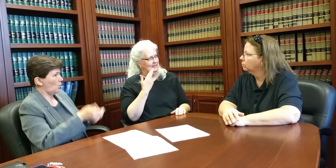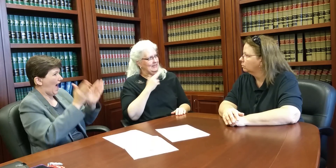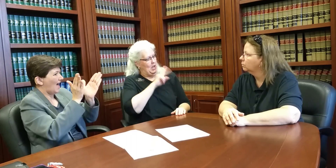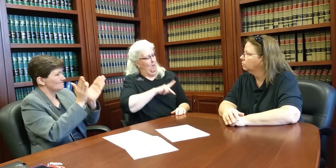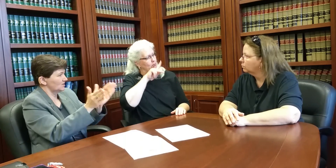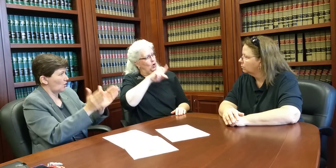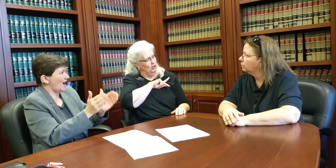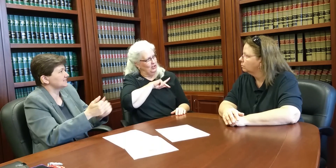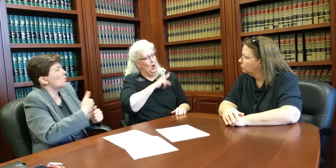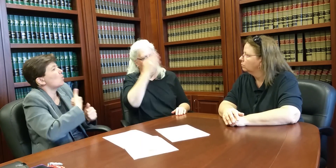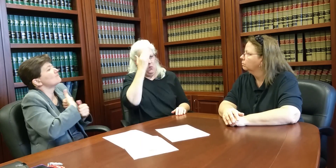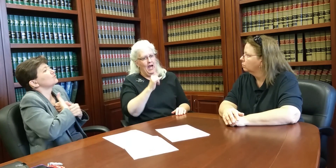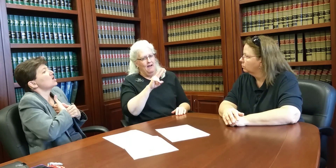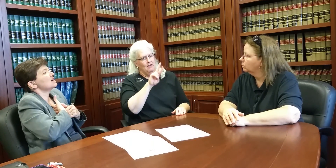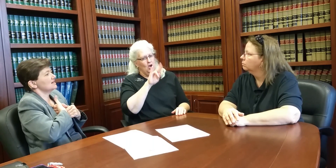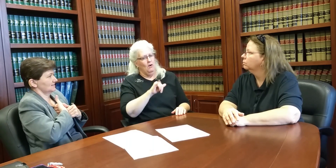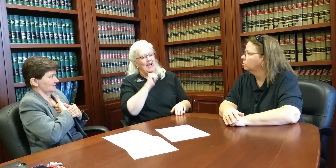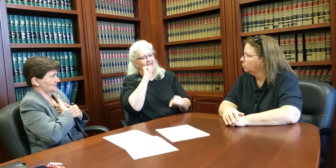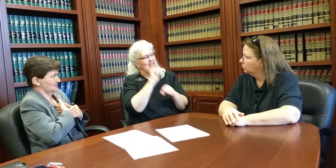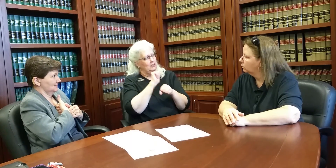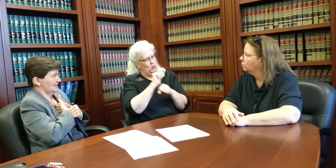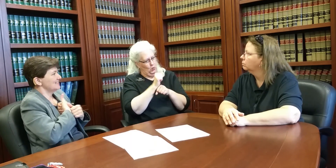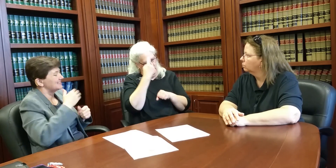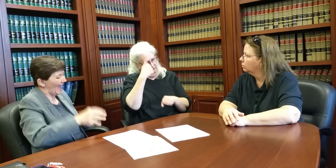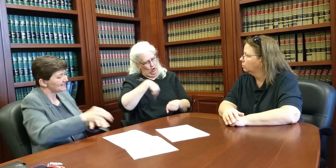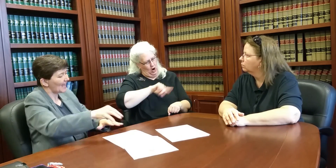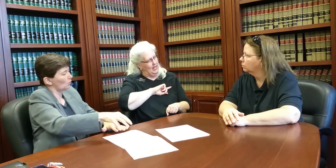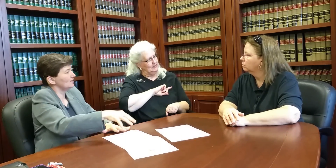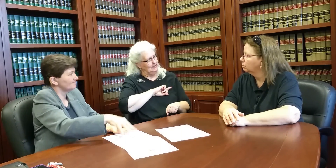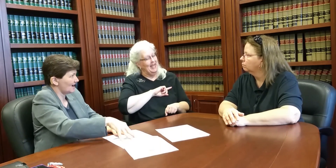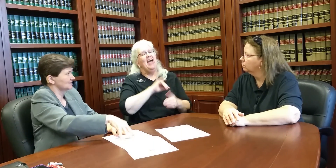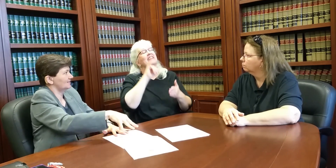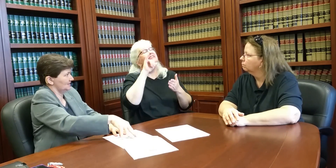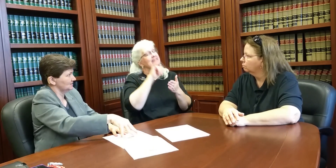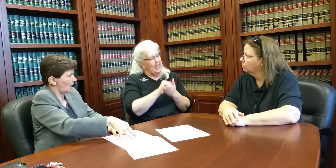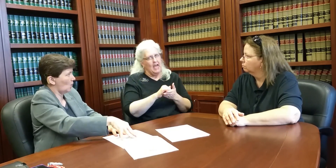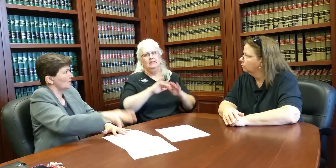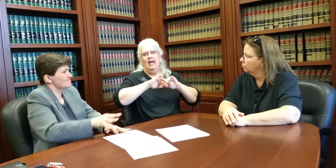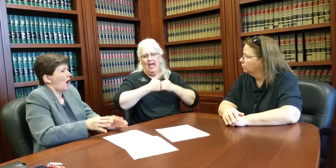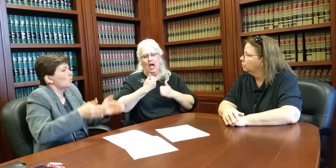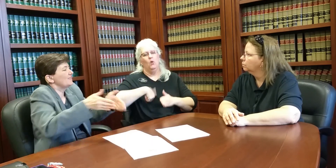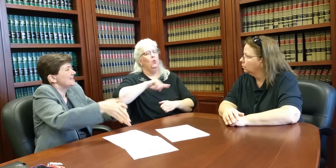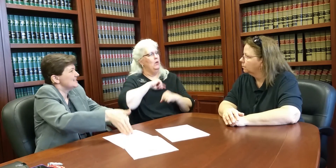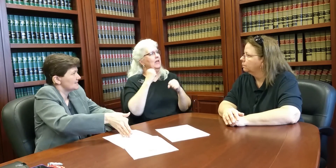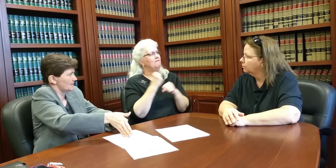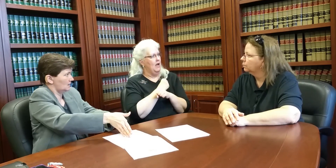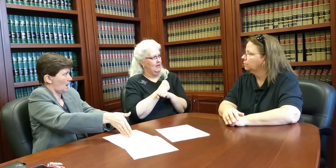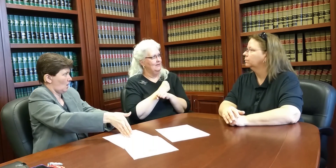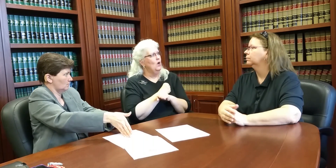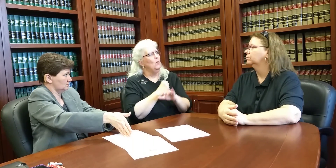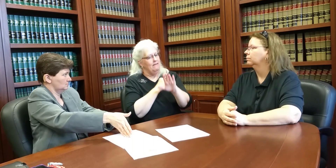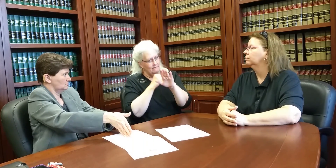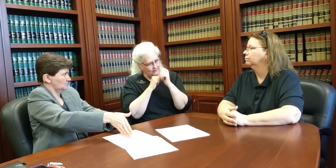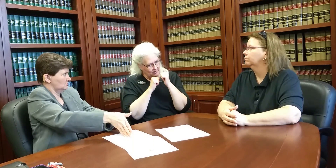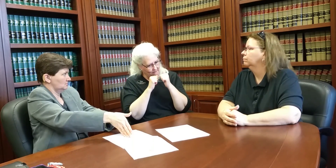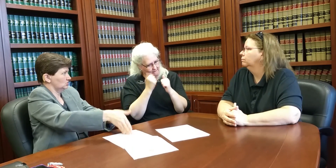why VRI don't work for us. That's how we fight this law. We fight within the law to